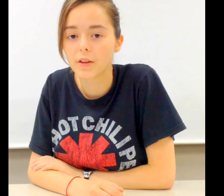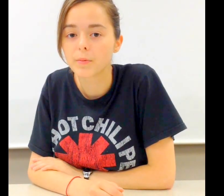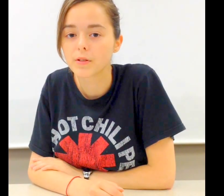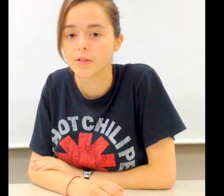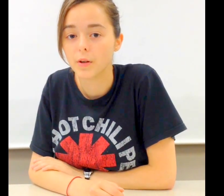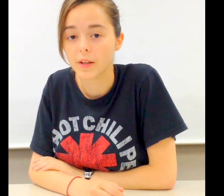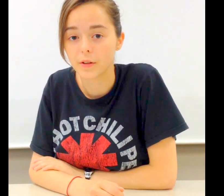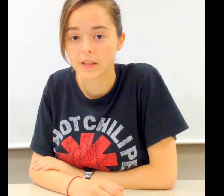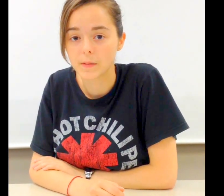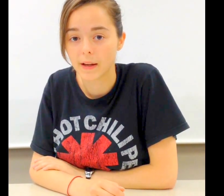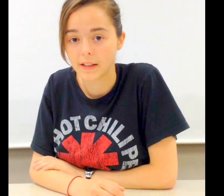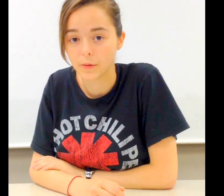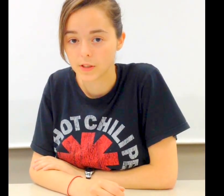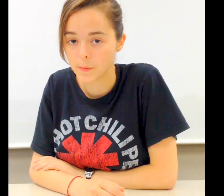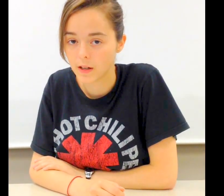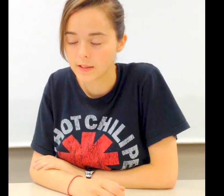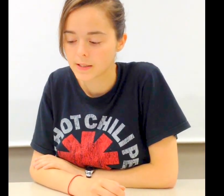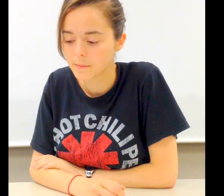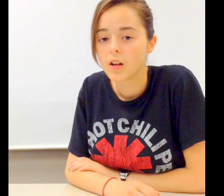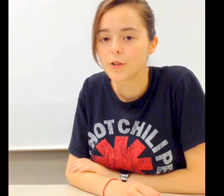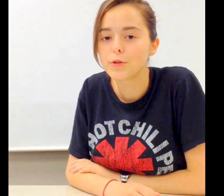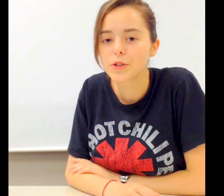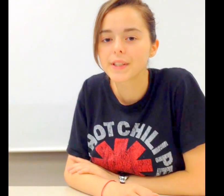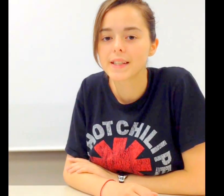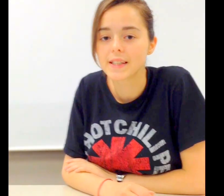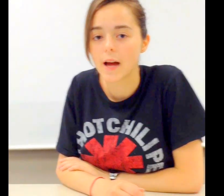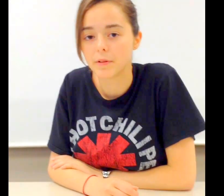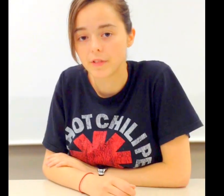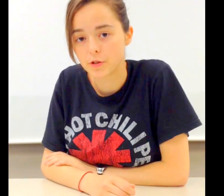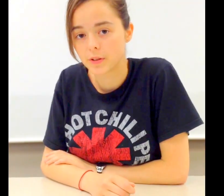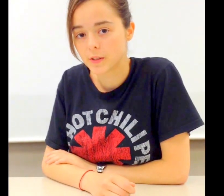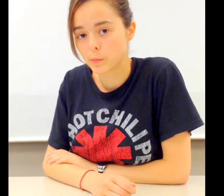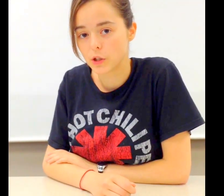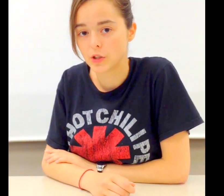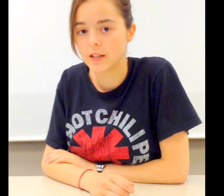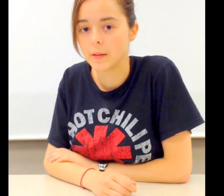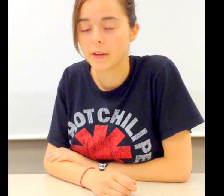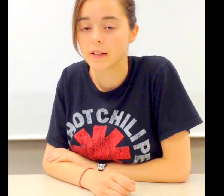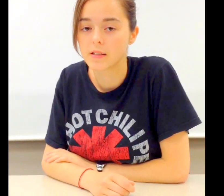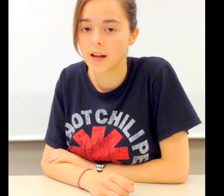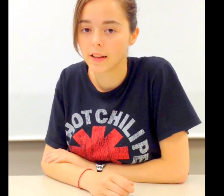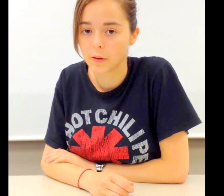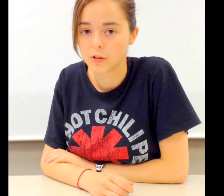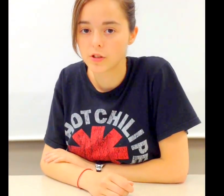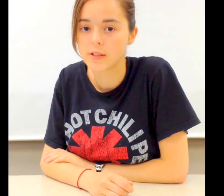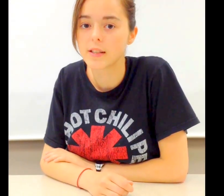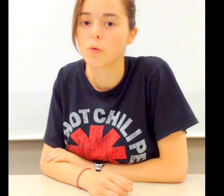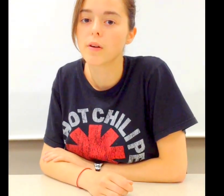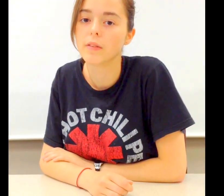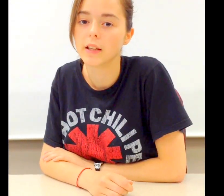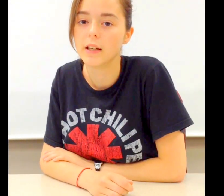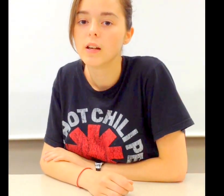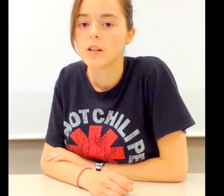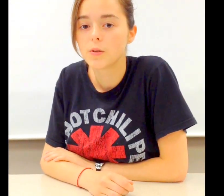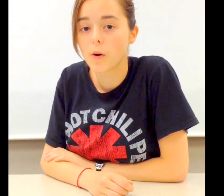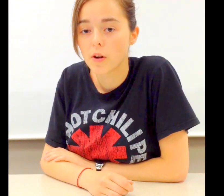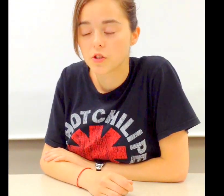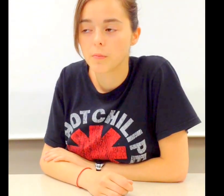other person know that you're expecting a response. Usually this type of facial expression in American Sign Language is equivalent to a question mark